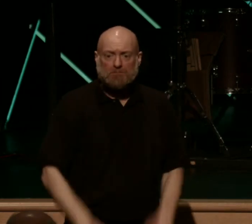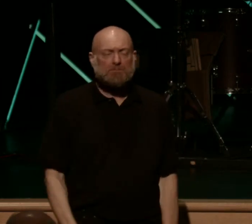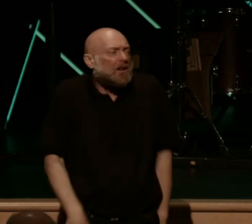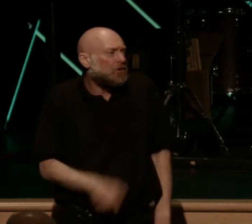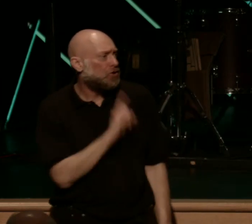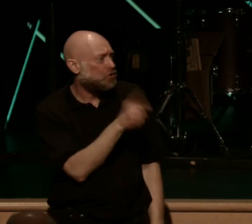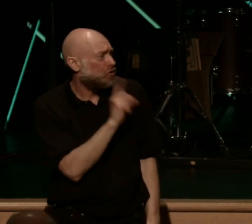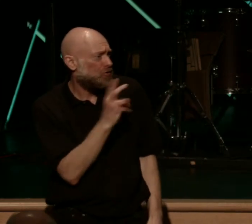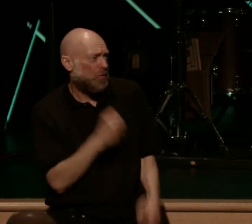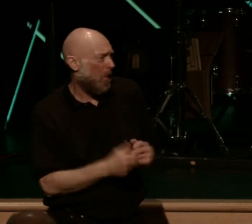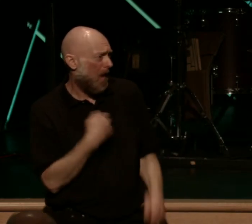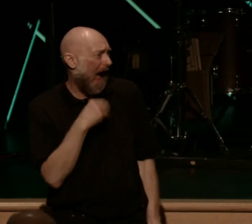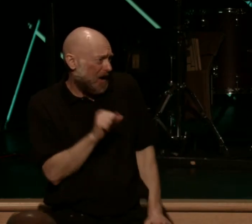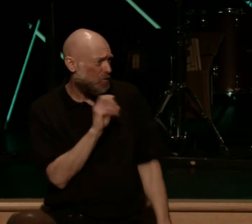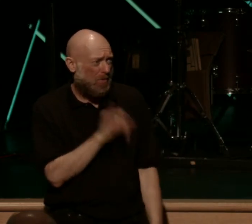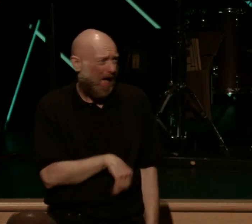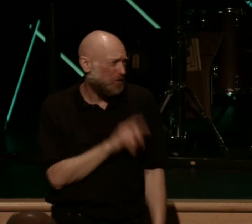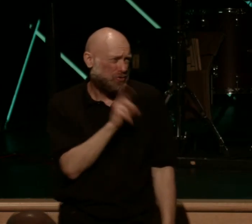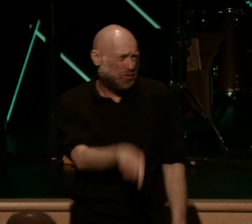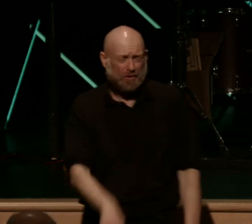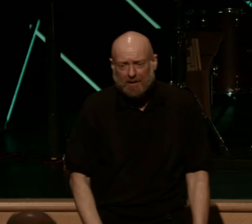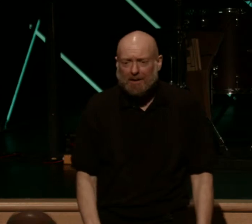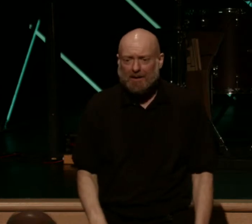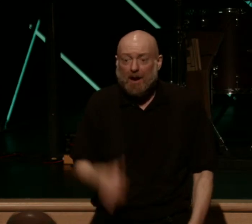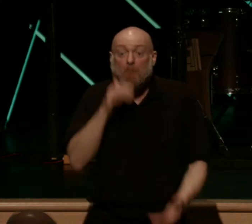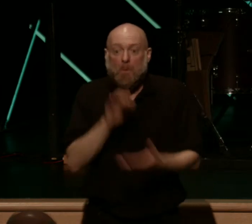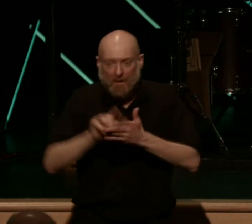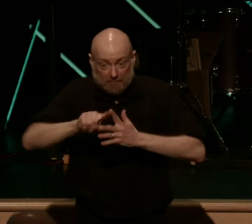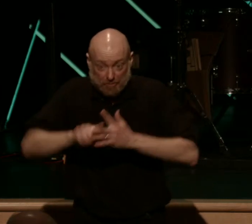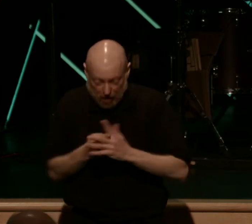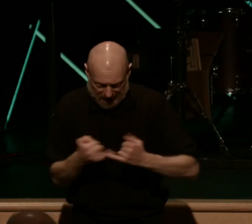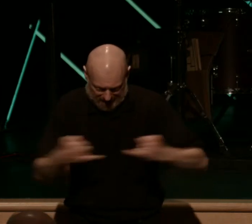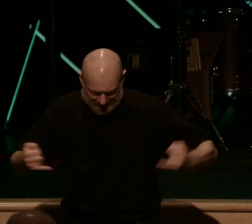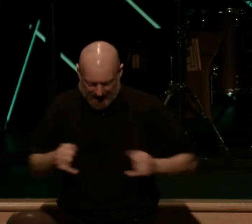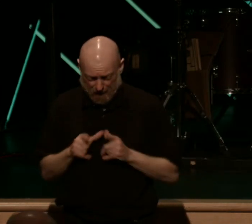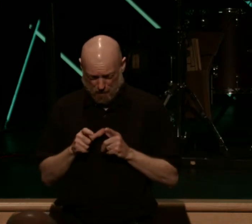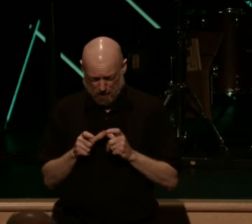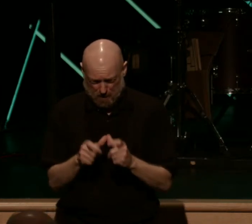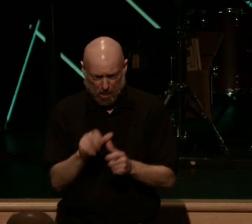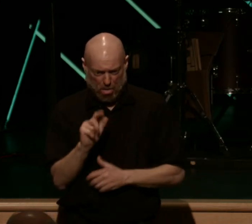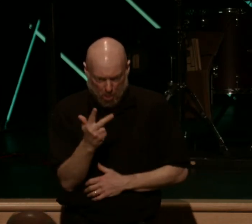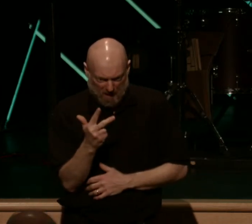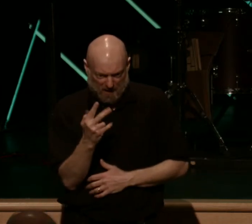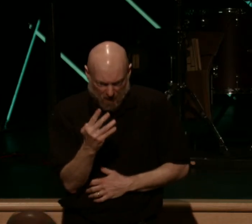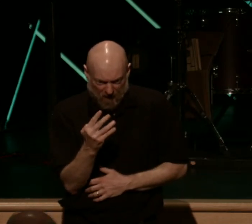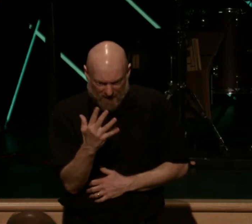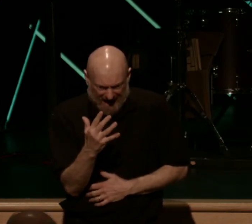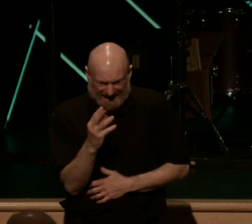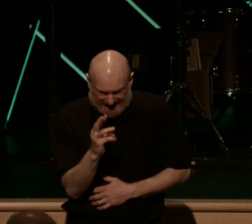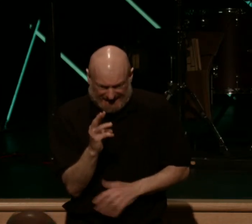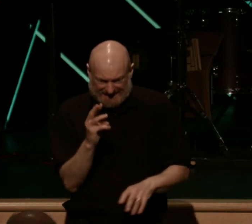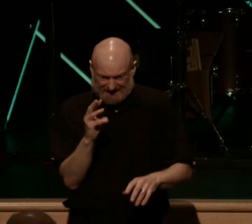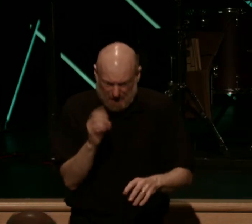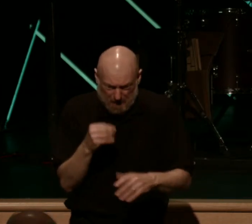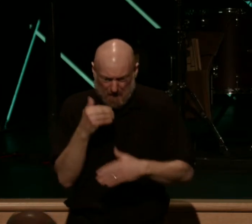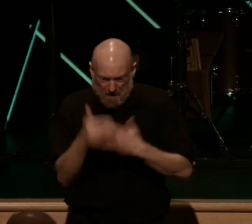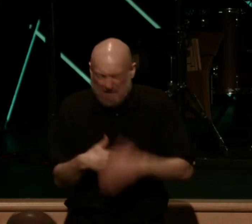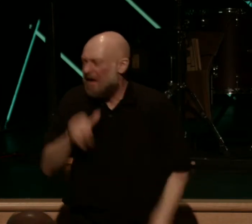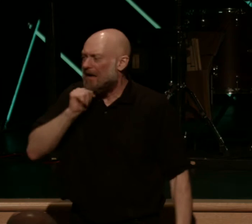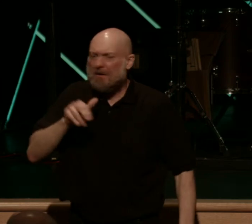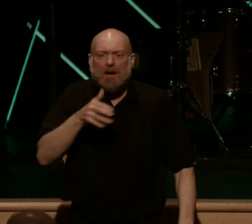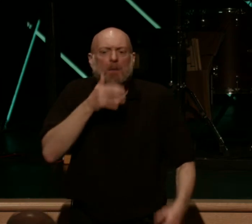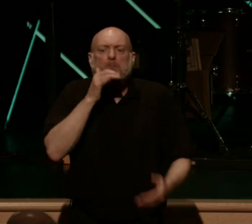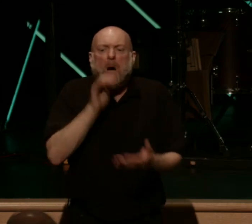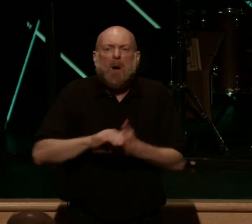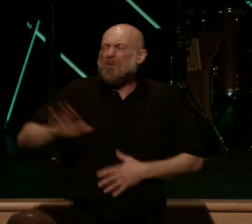"Yeah, sure, no problem. I can do that." So she takes off. Kilometer 3, kilometer 4, kilometer 5, passing by Gatorade stations. "I don't need that.